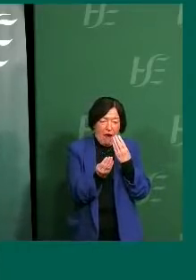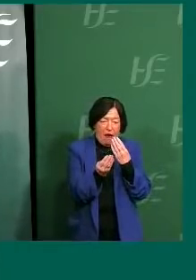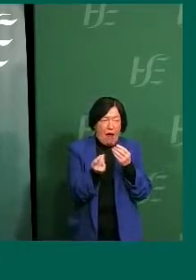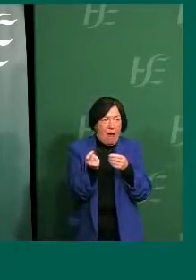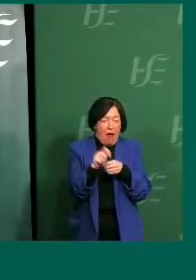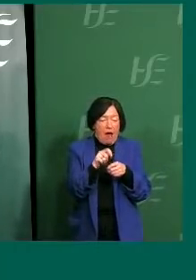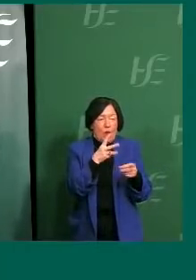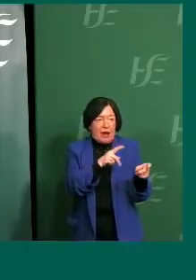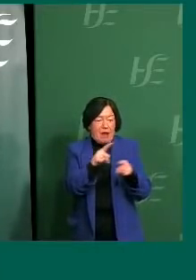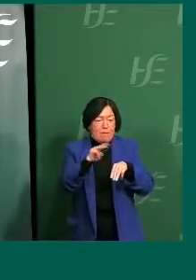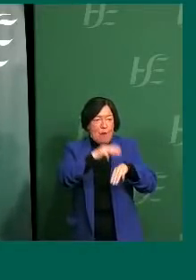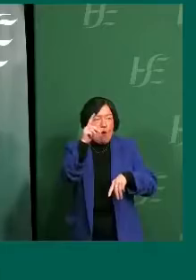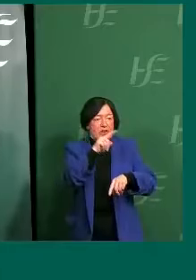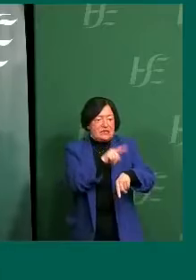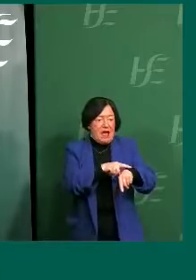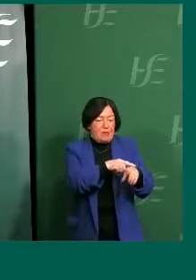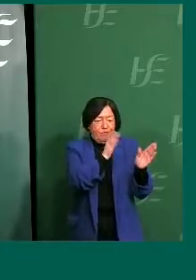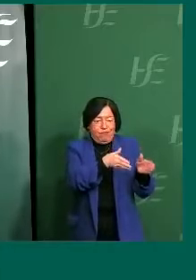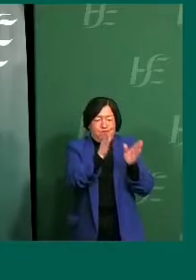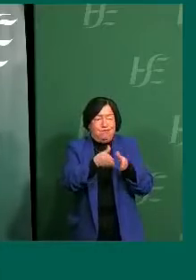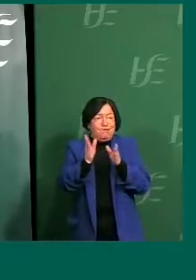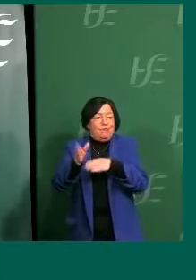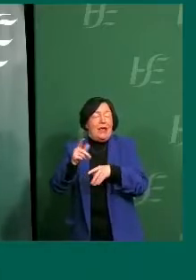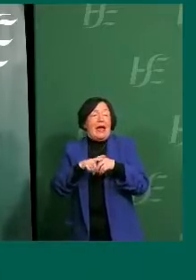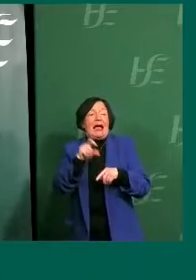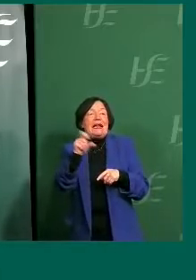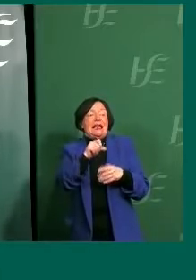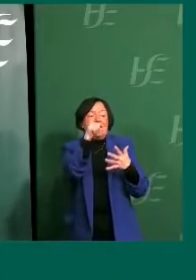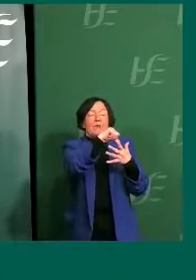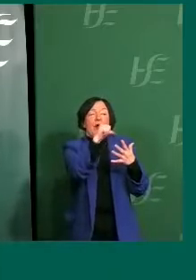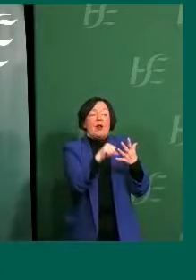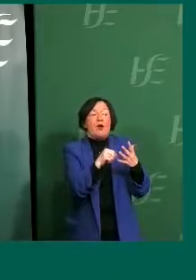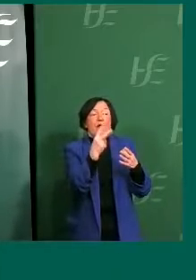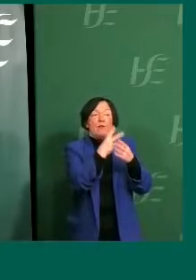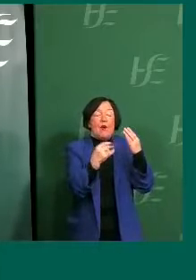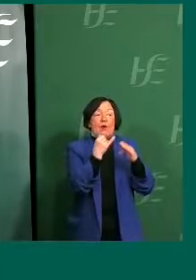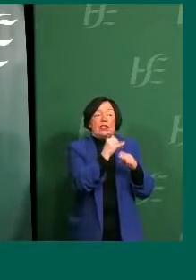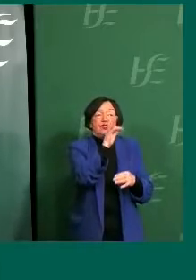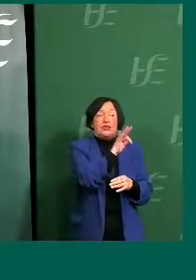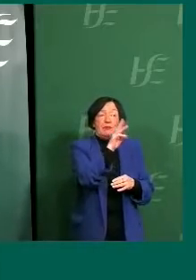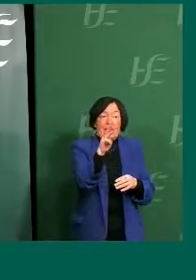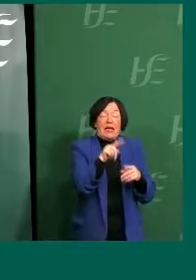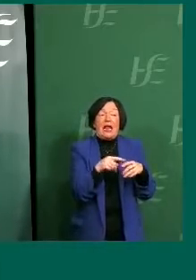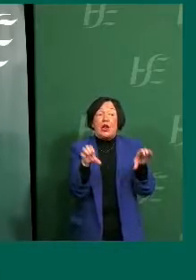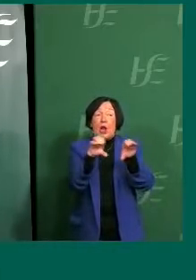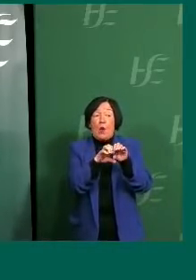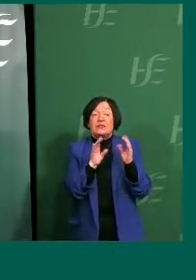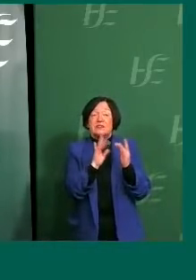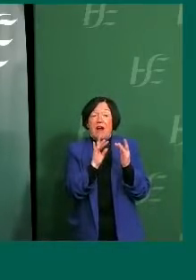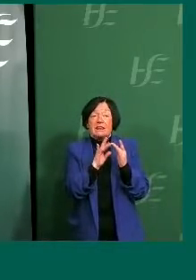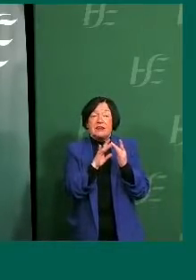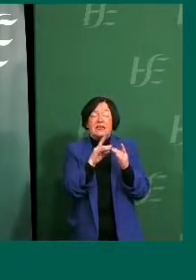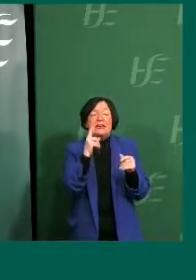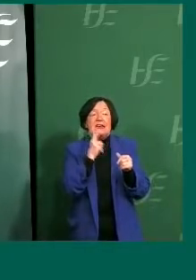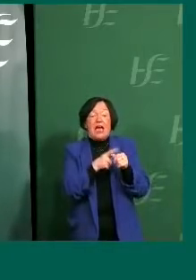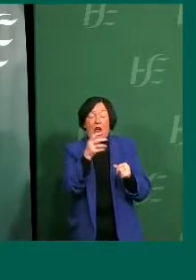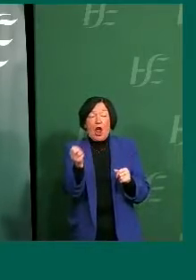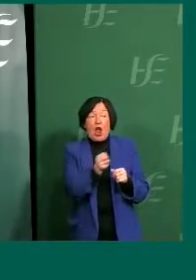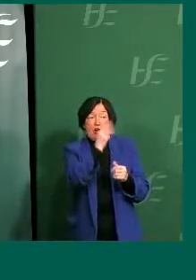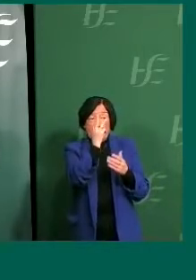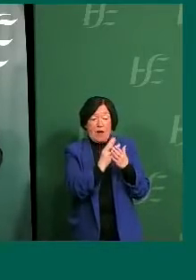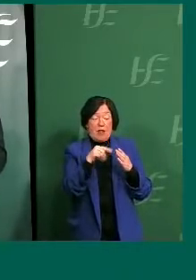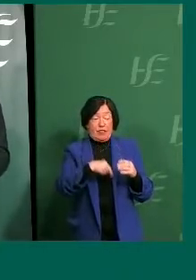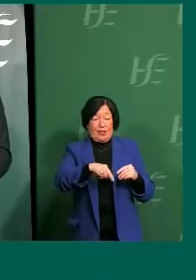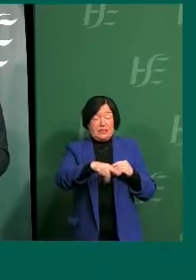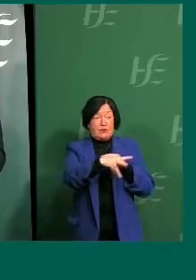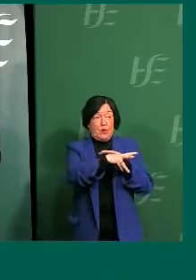release further slots. And they also look at the clinical priorities, those from general practice and close contacts. And again, certainly in the early part of this week